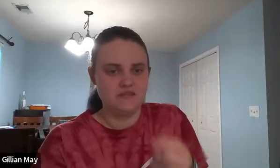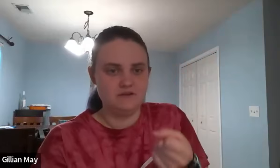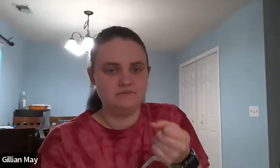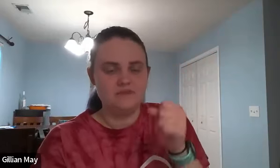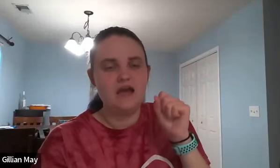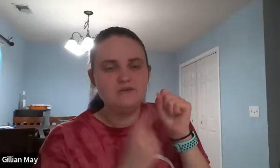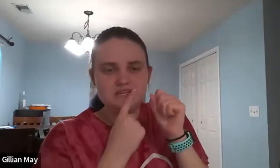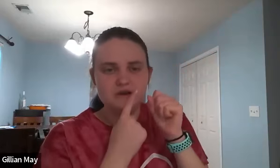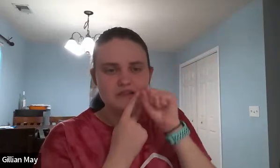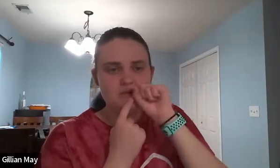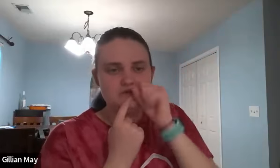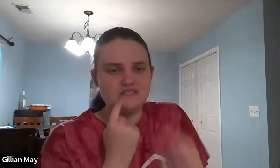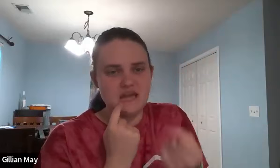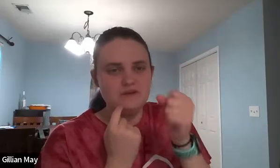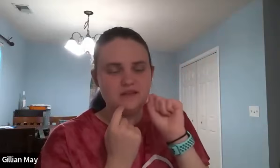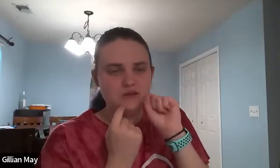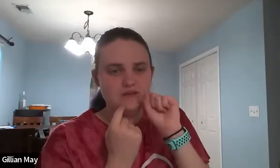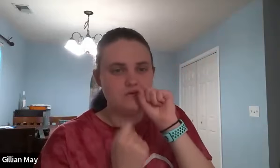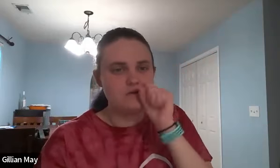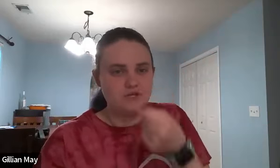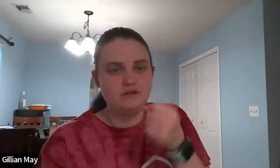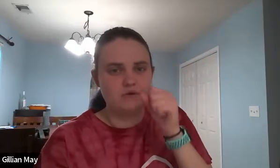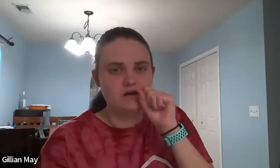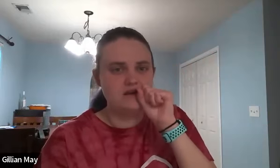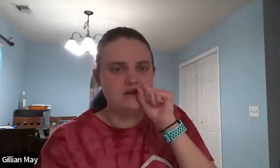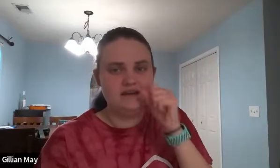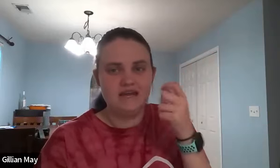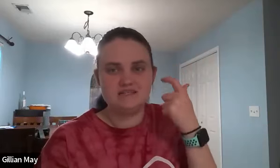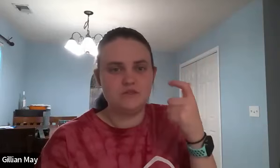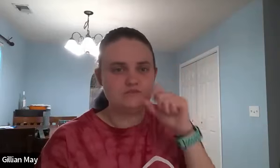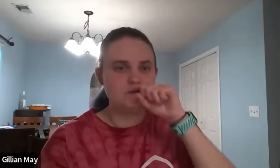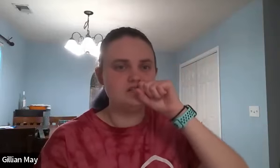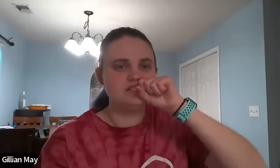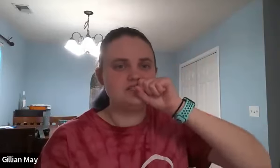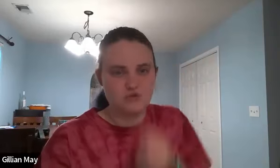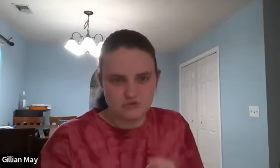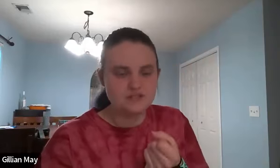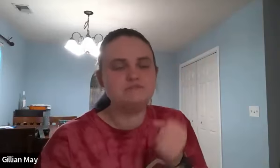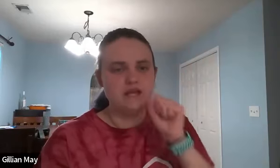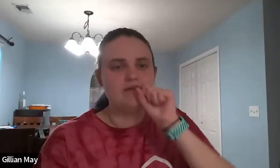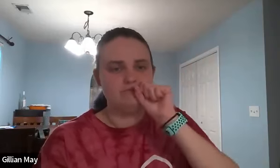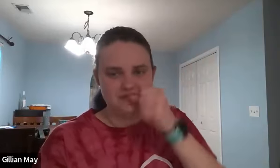Carrot. I always think about like how when you snap it, like when you have a raw, when you eat a raw carrot, it's like one of those big ones and you just go crunch. Yeah,